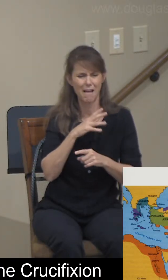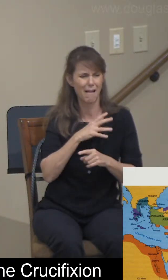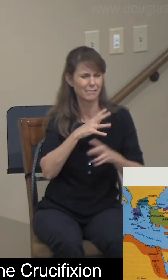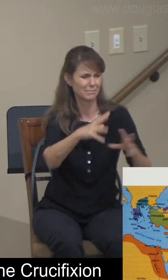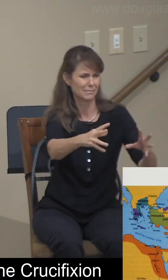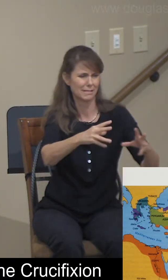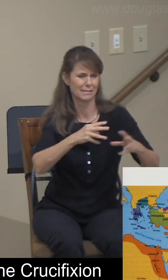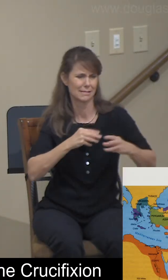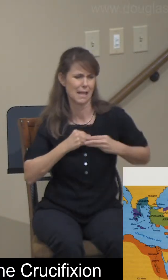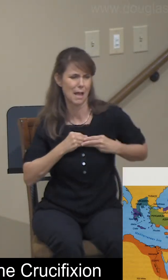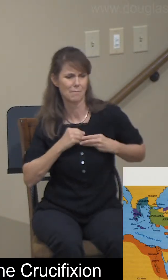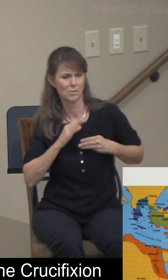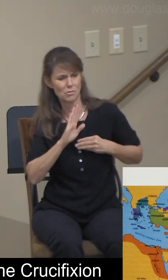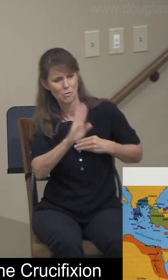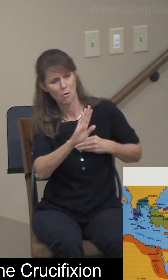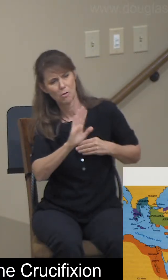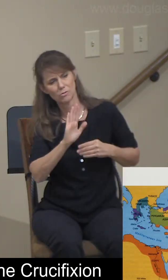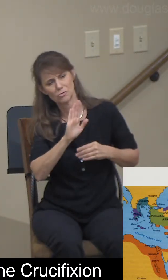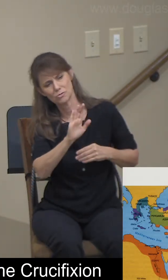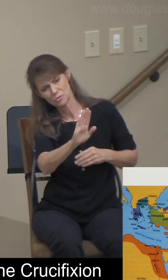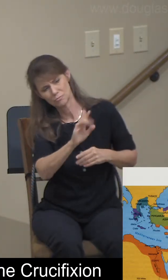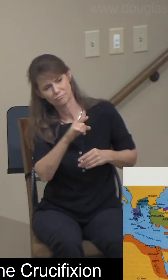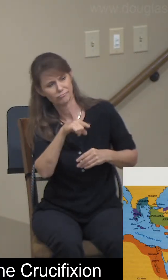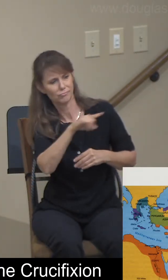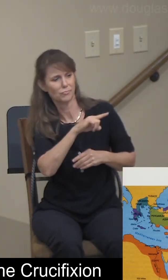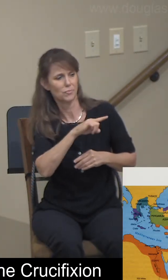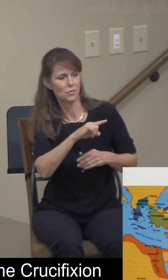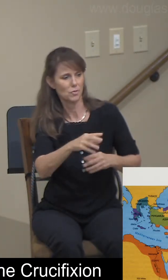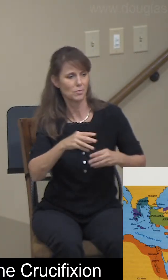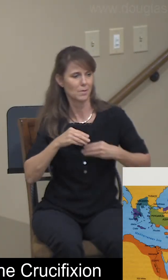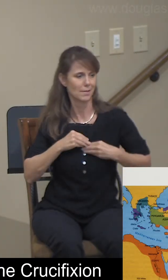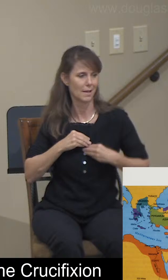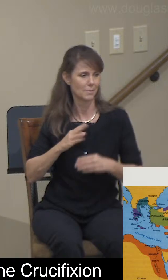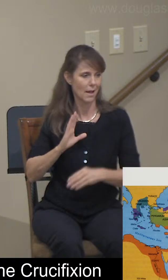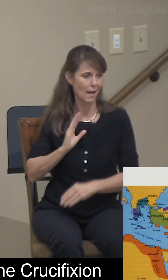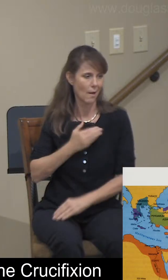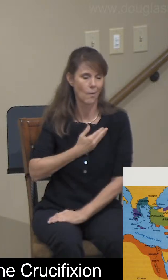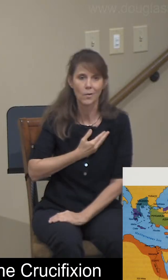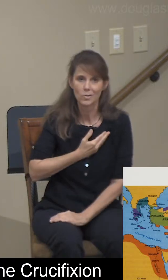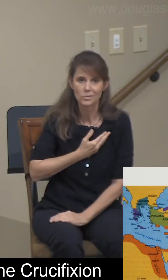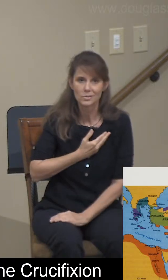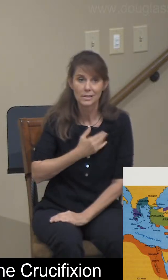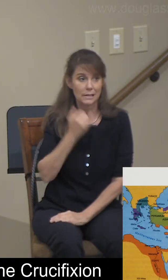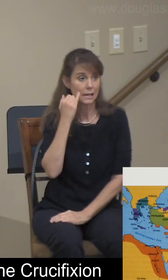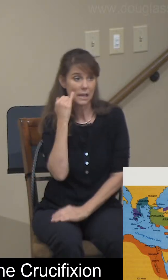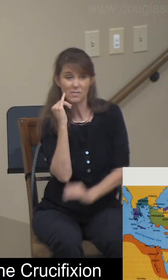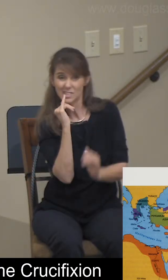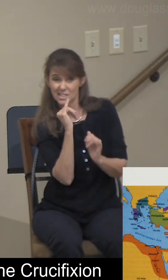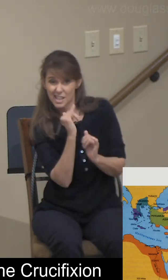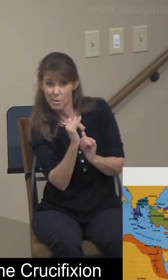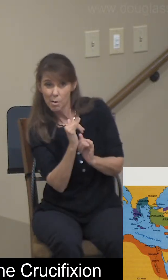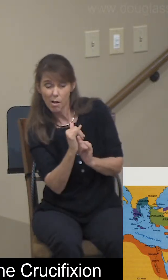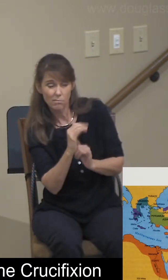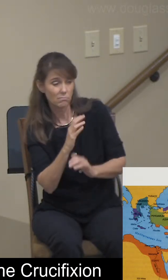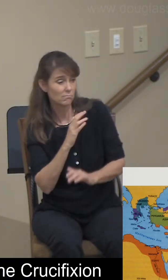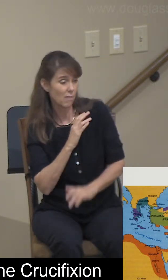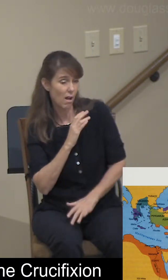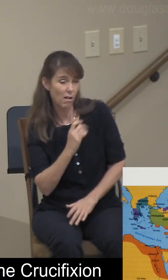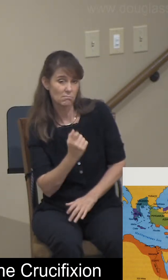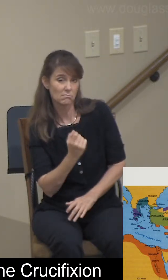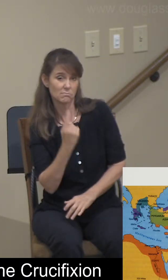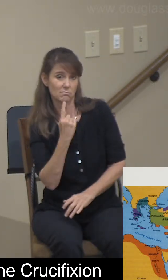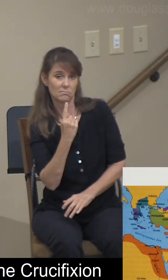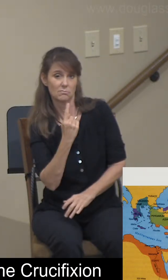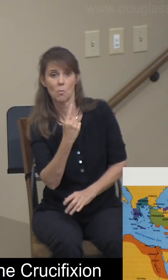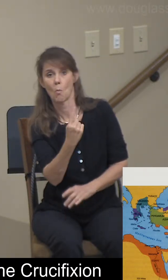religious philosophy as well. If your gods were similar to their gods, it would be understood as the same